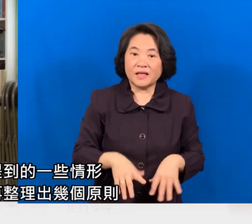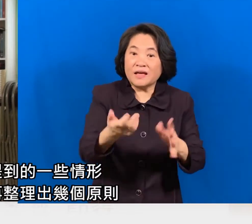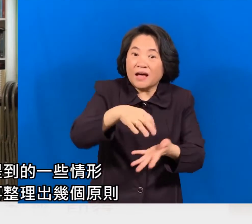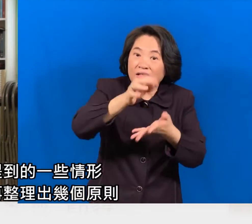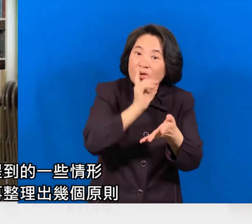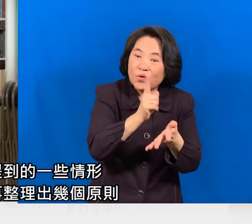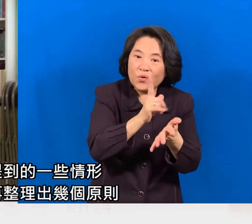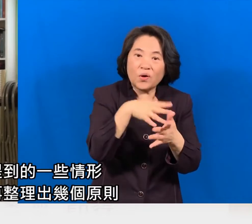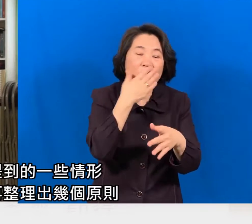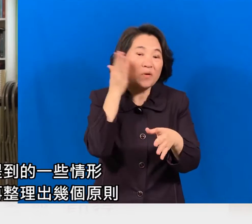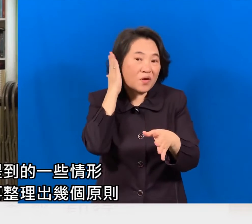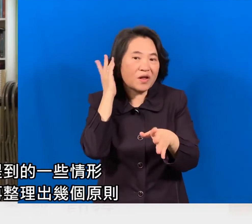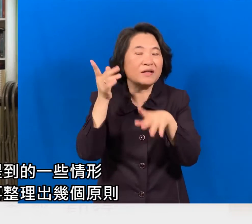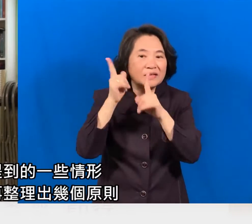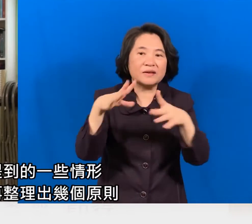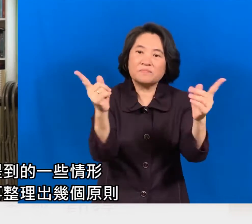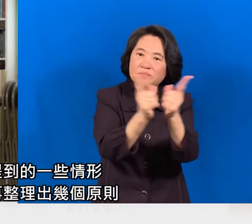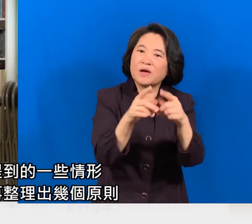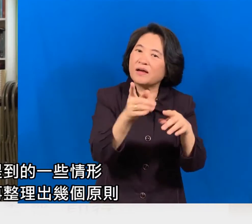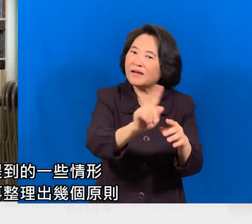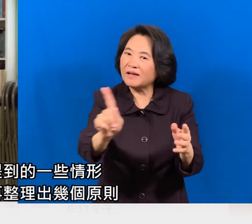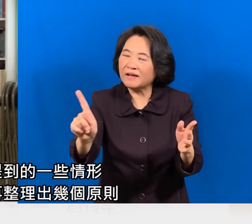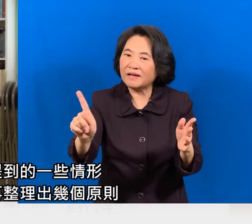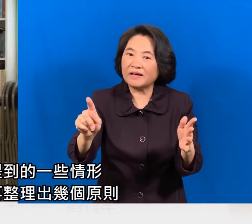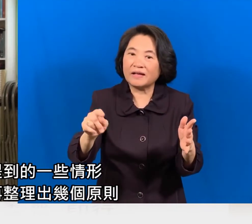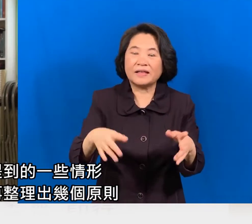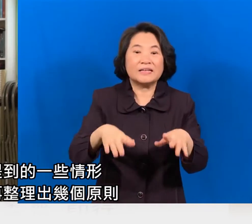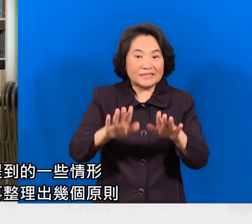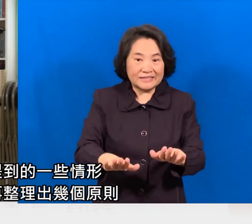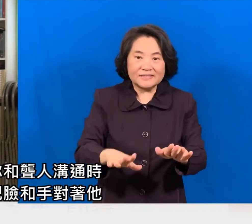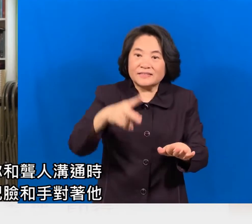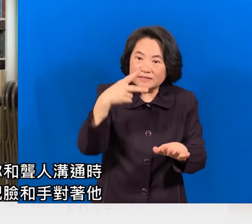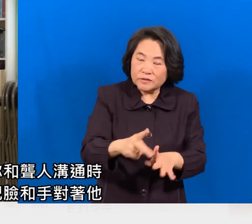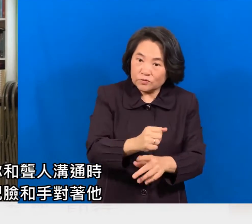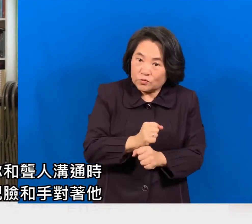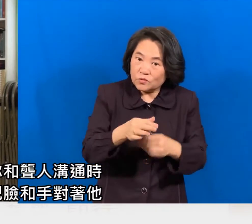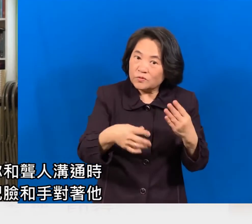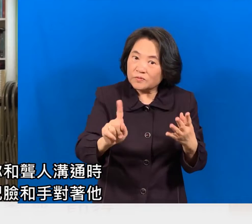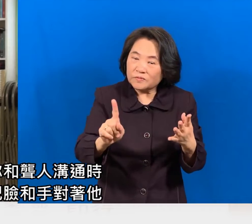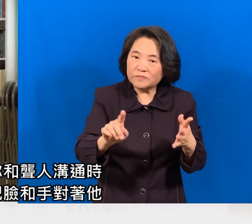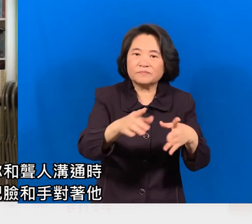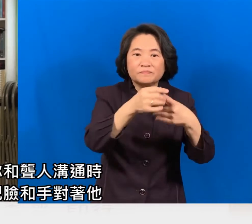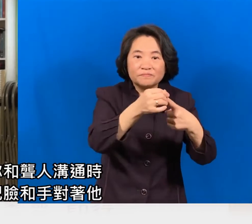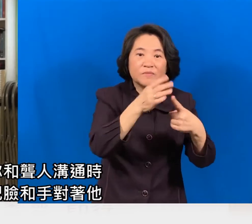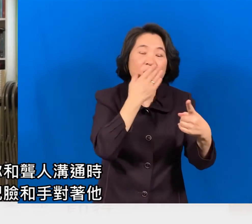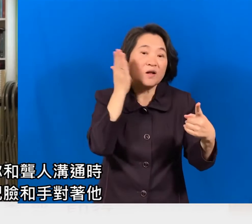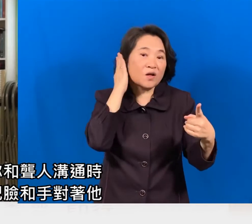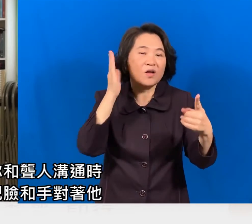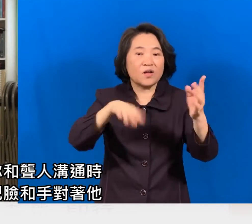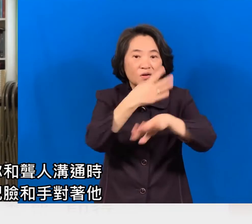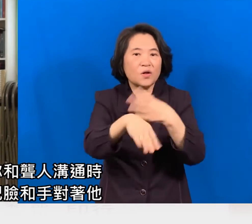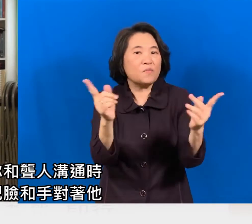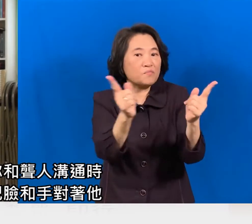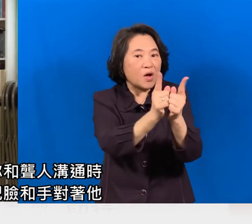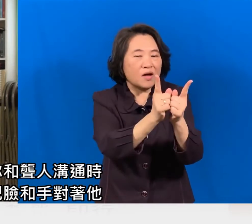From the above-mentioned situations, we can summarize a few basic principles. 1. When communicating with a